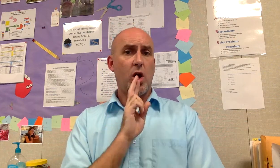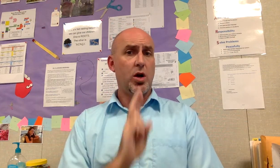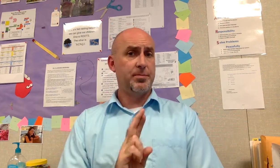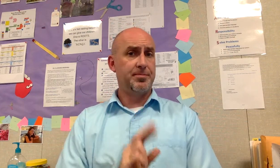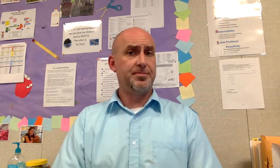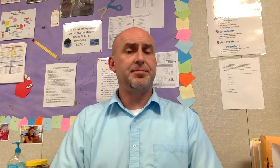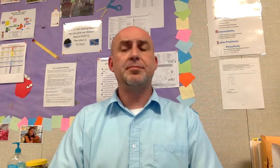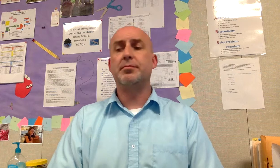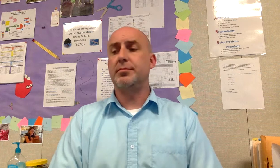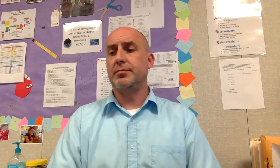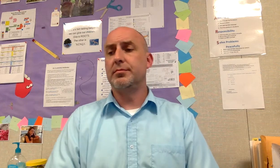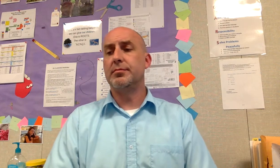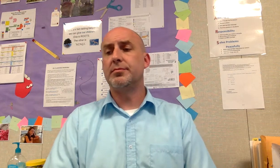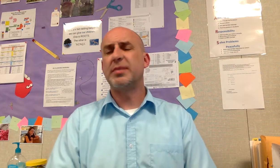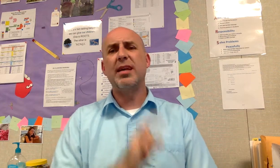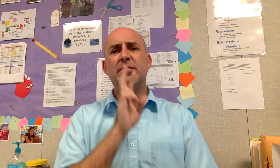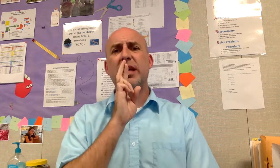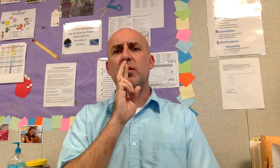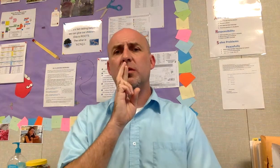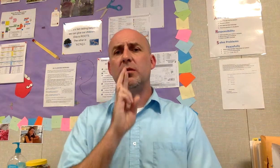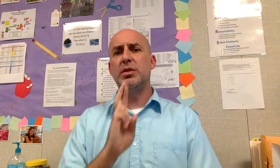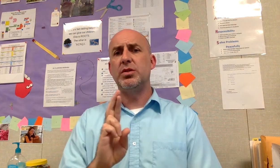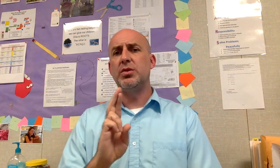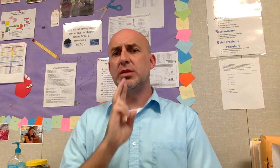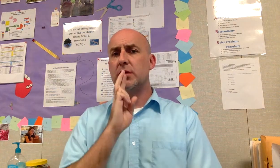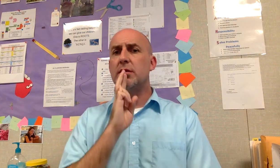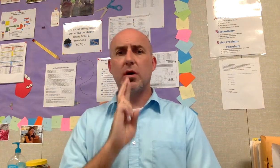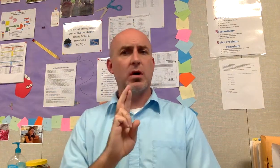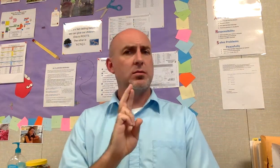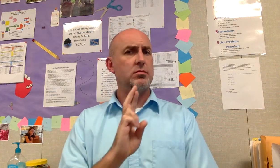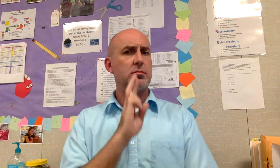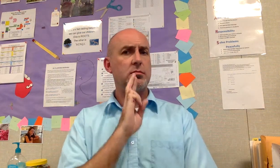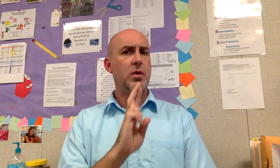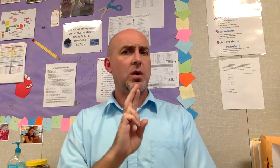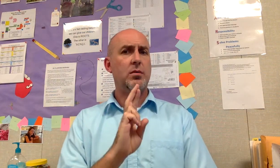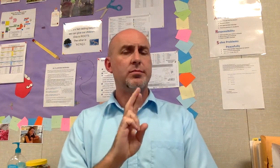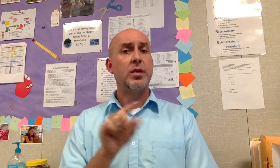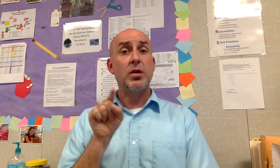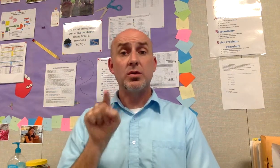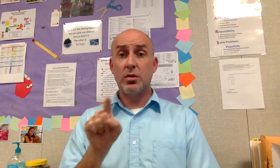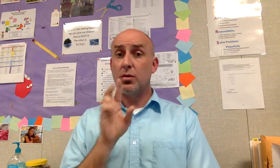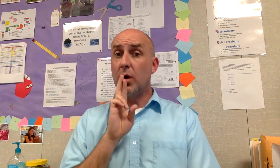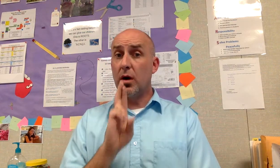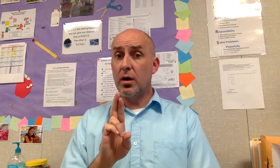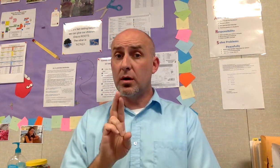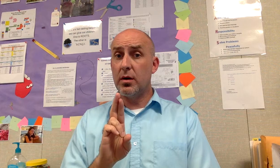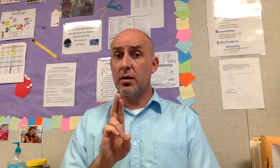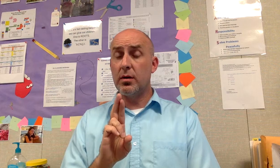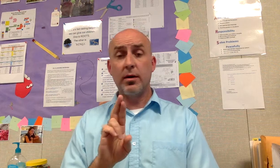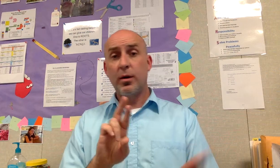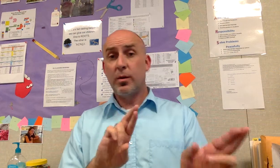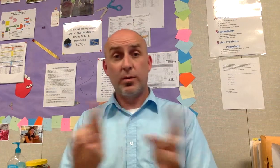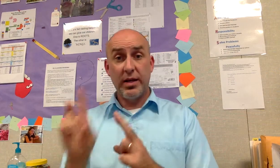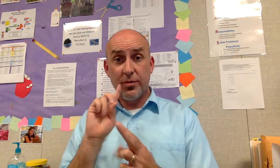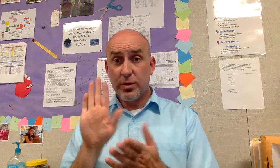R. Kind of down a little bit too, is a R. R. So you are ready for